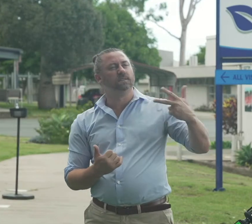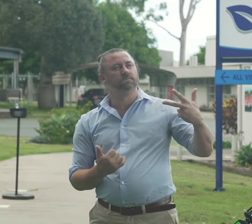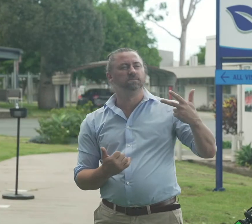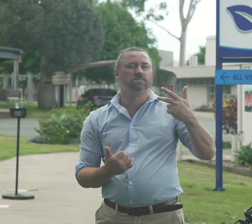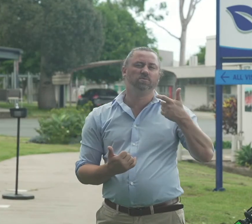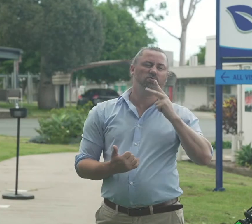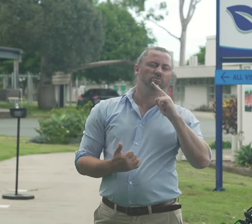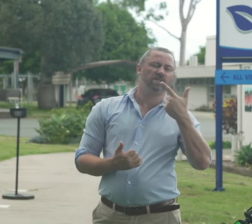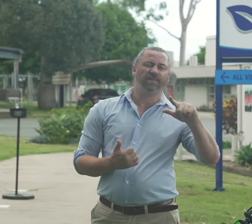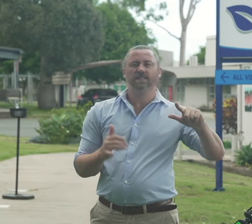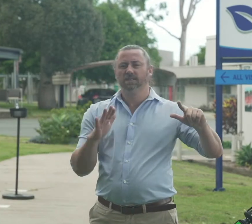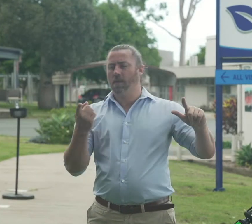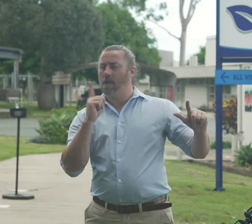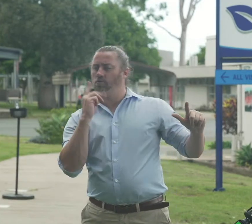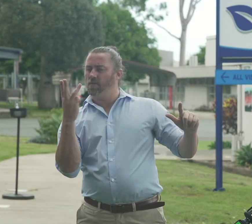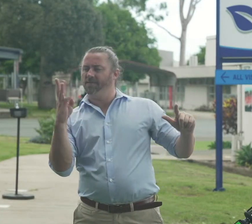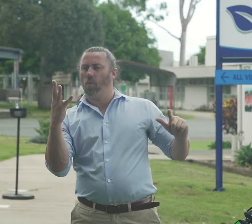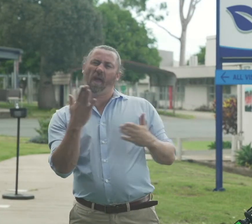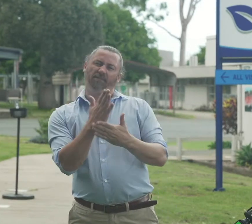care facilities in Queensland.